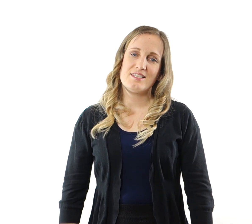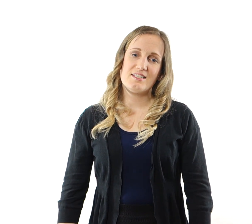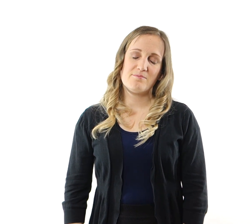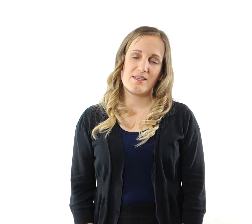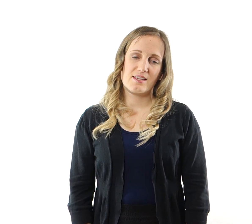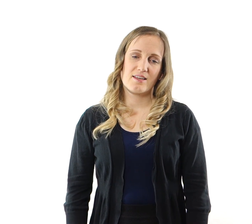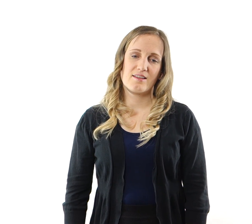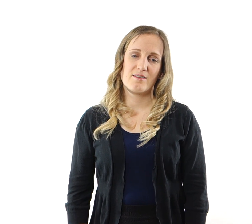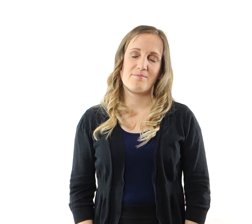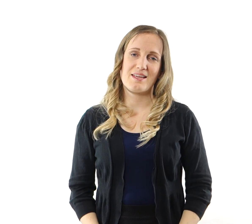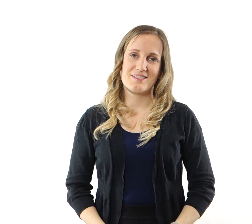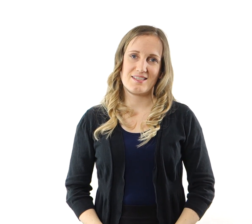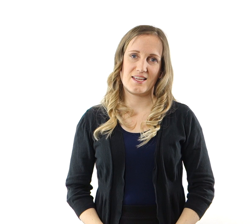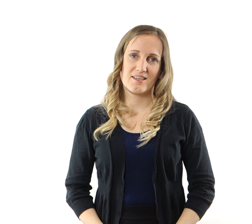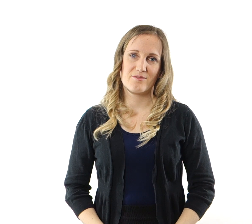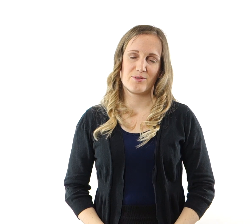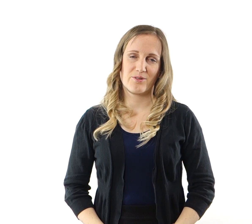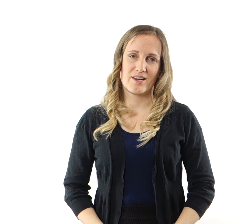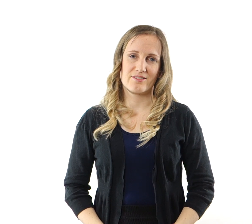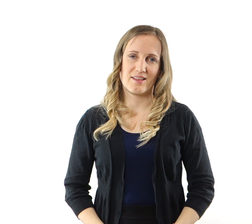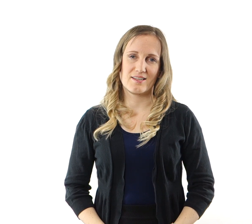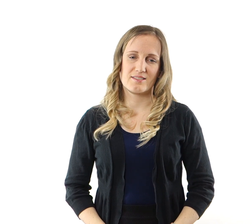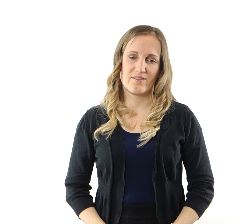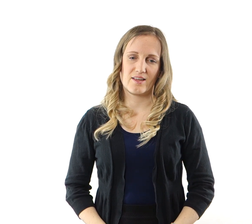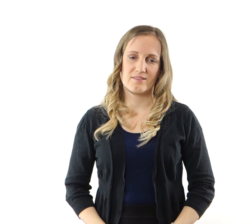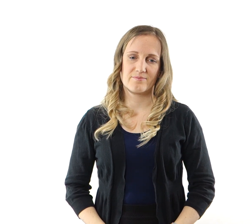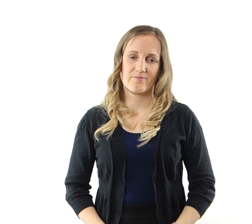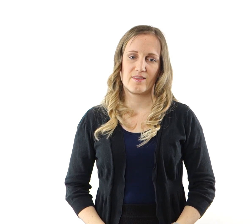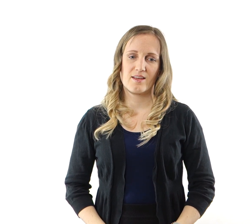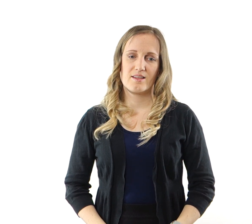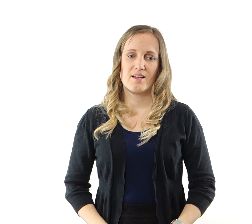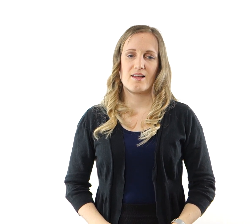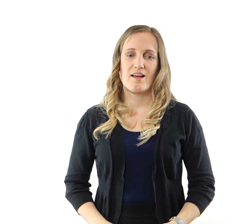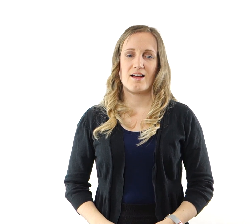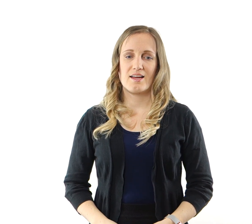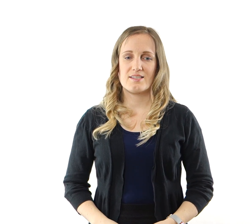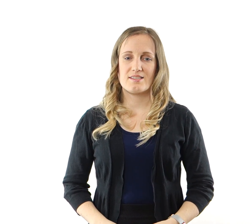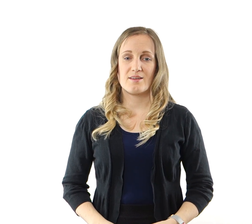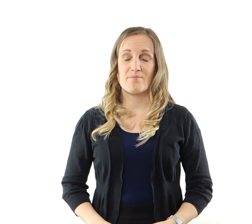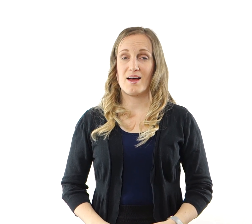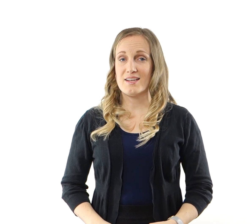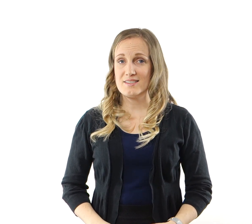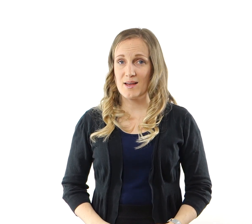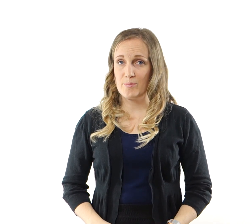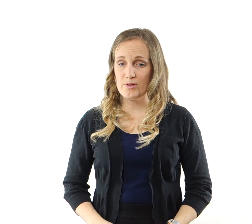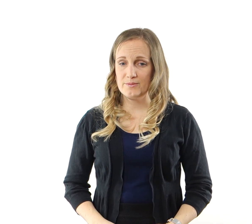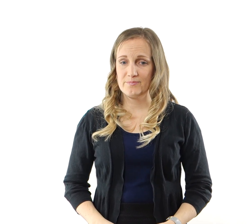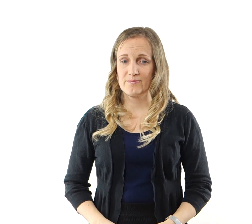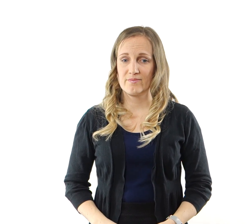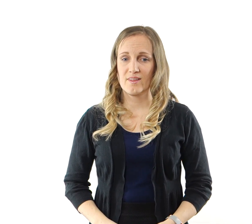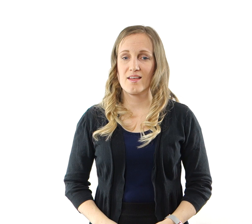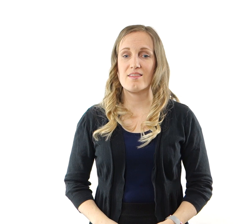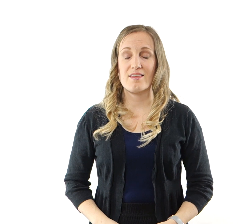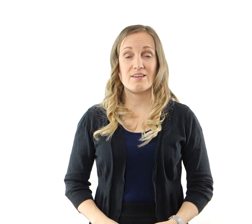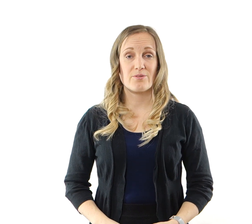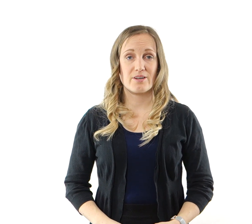seeing me may seek for greater light divine. I say my example, they